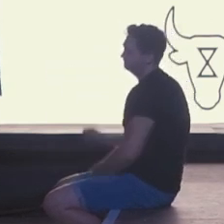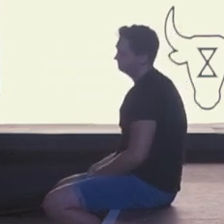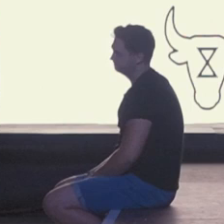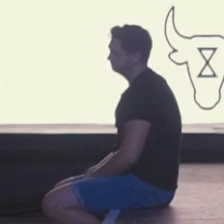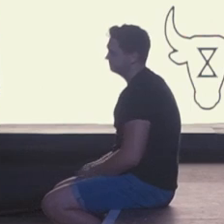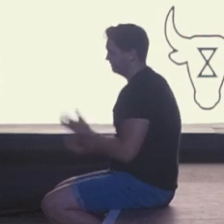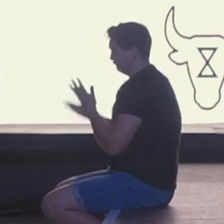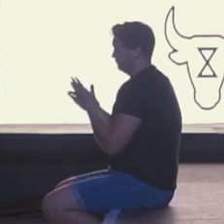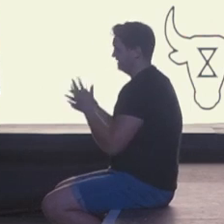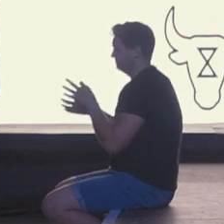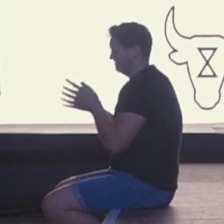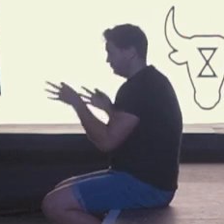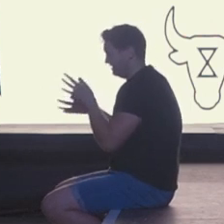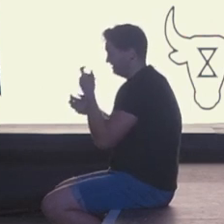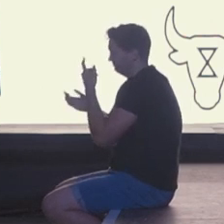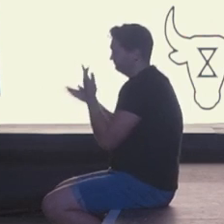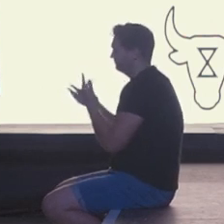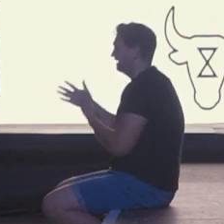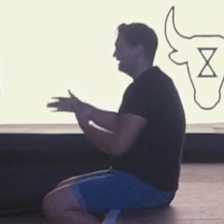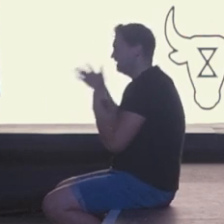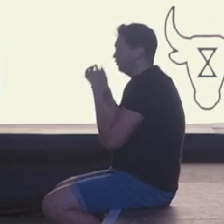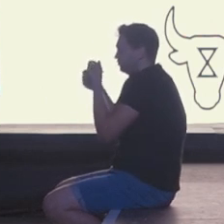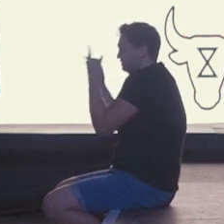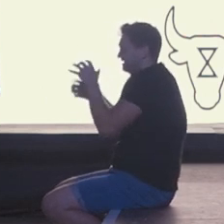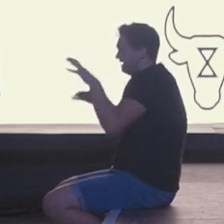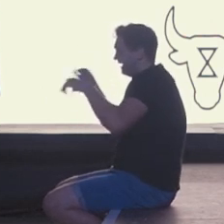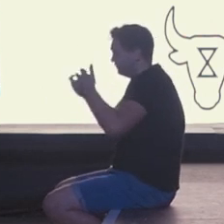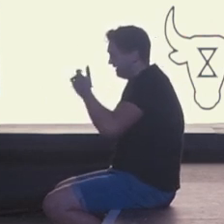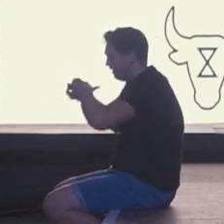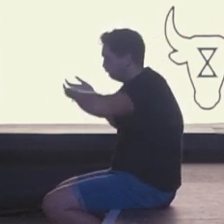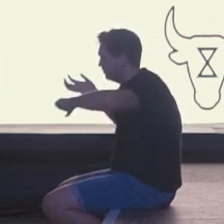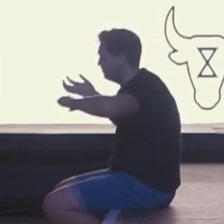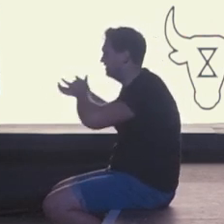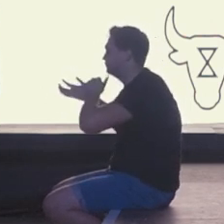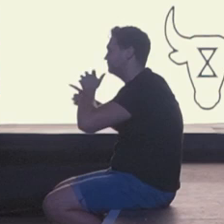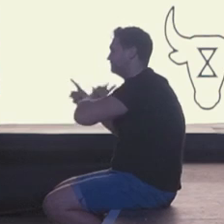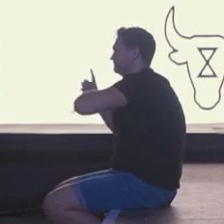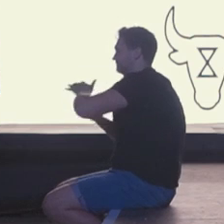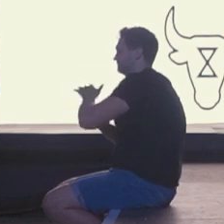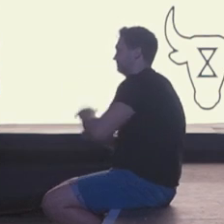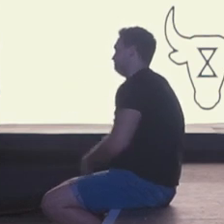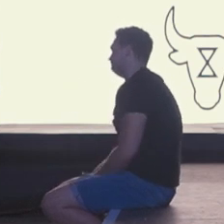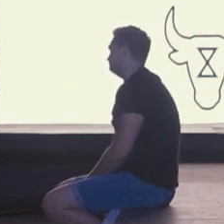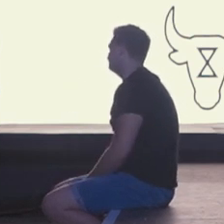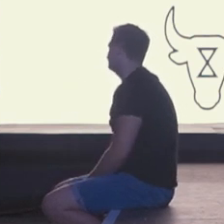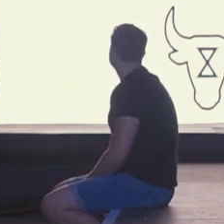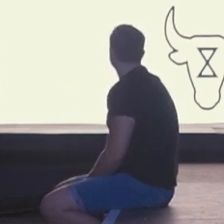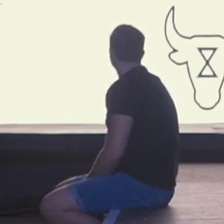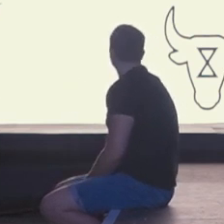this is a key strategic way to actually get animals out of the food system as fast as possible, because that is what really matters.